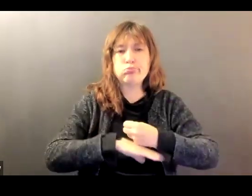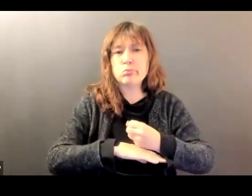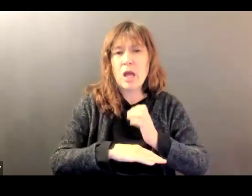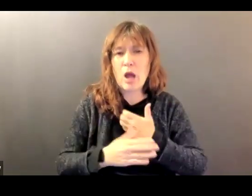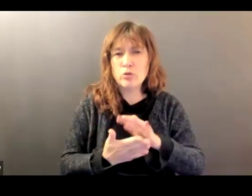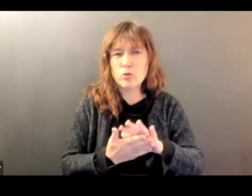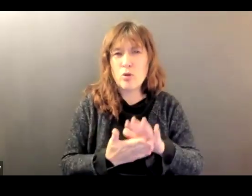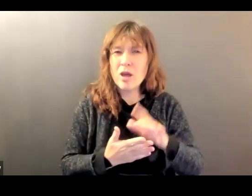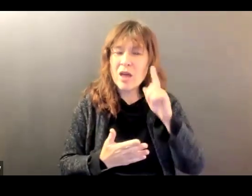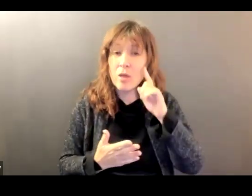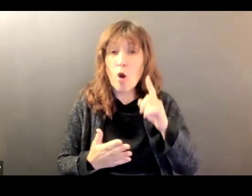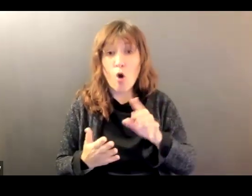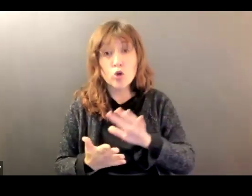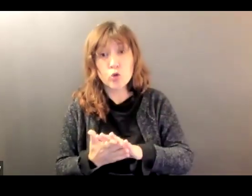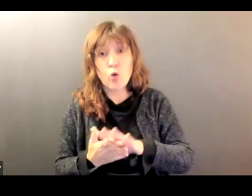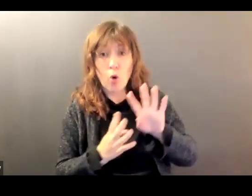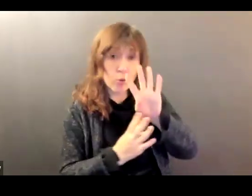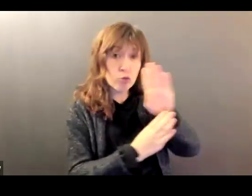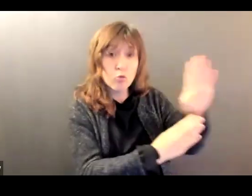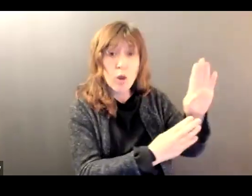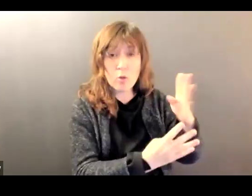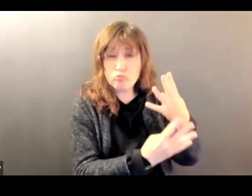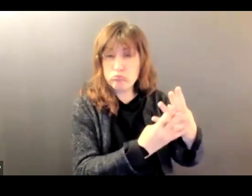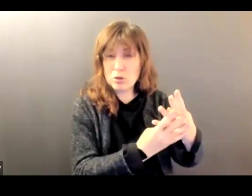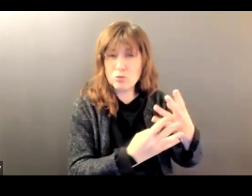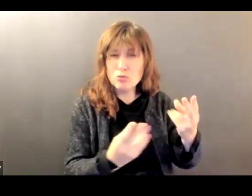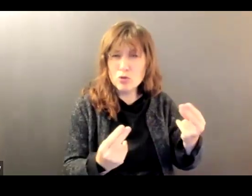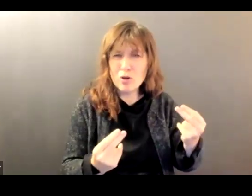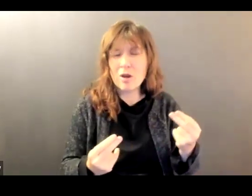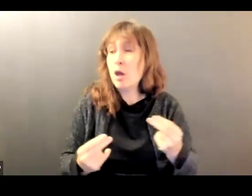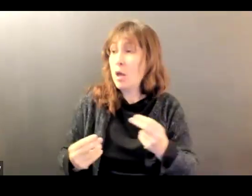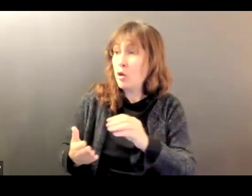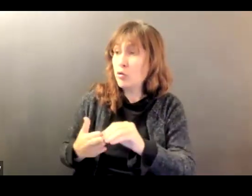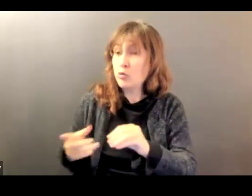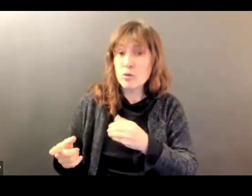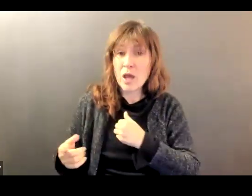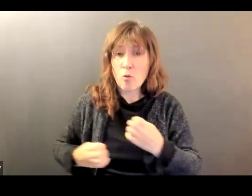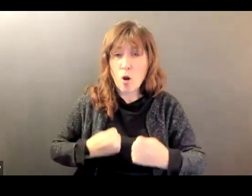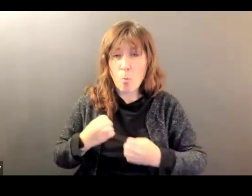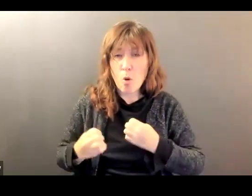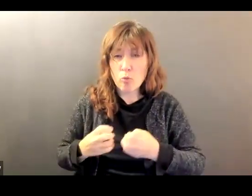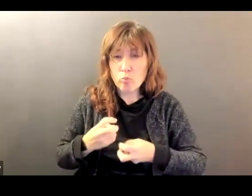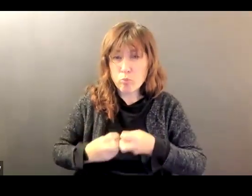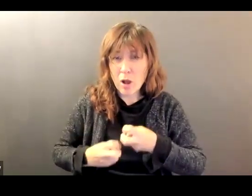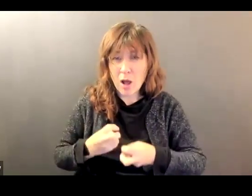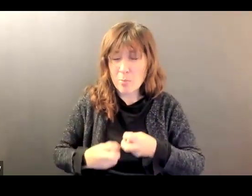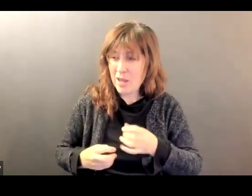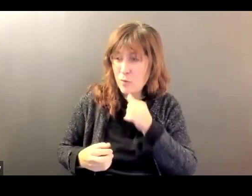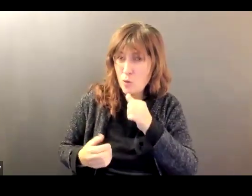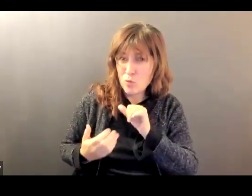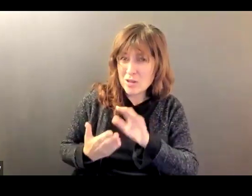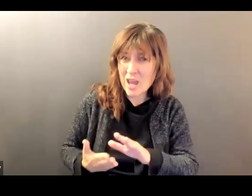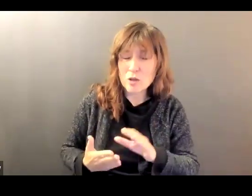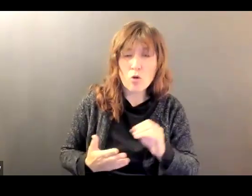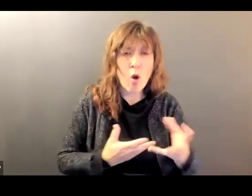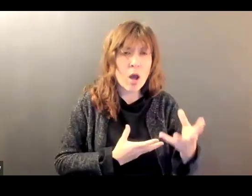prison as well. What do you think happens to individuals with emotional impairments that do not get addressed in the right setting, or when an autistic